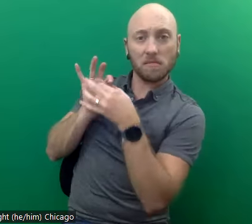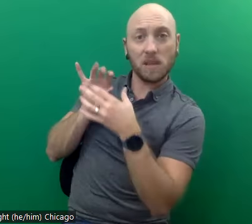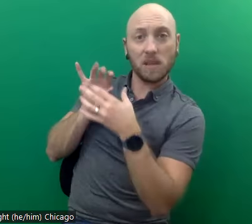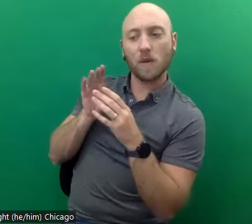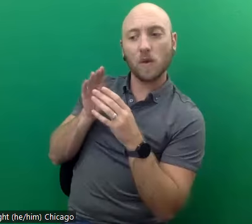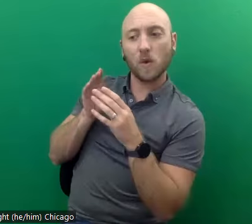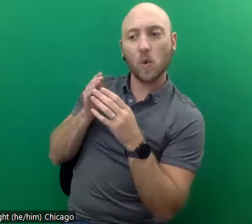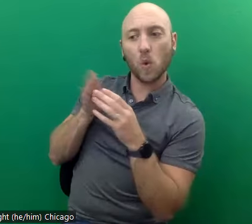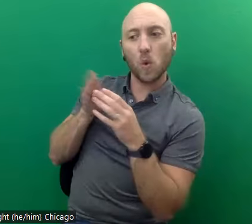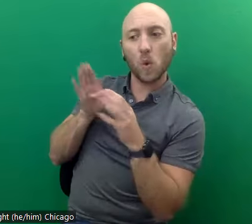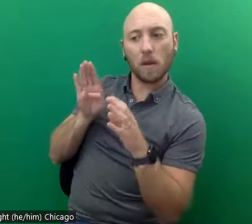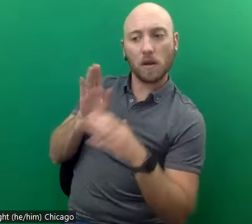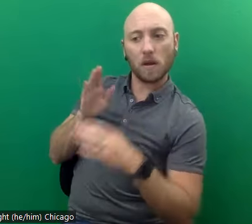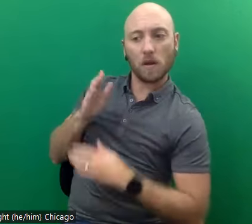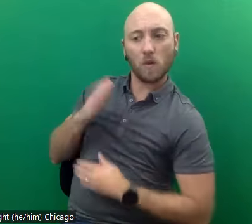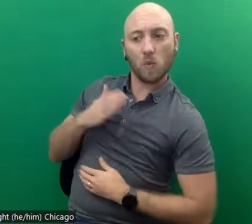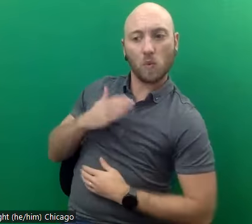willing and honest.